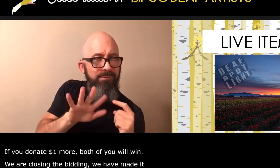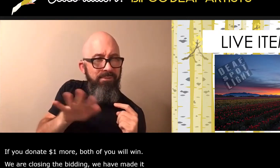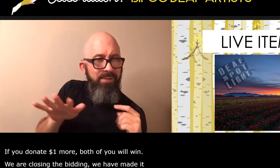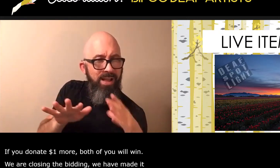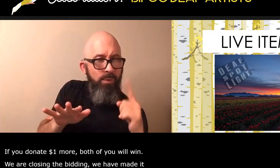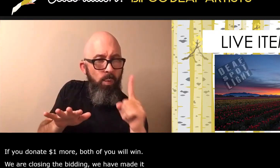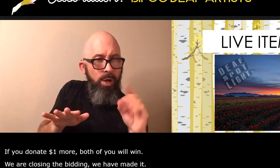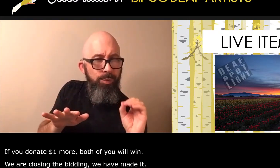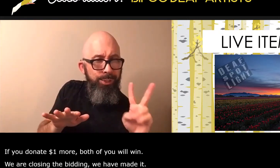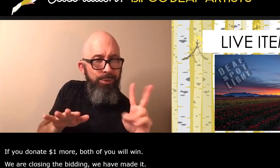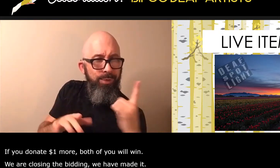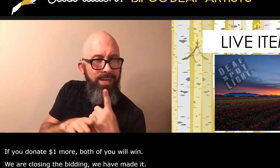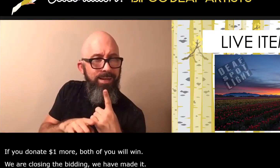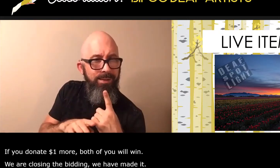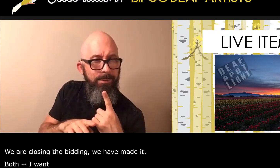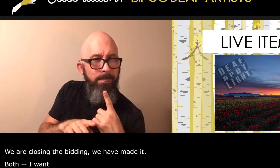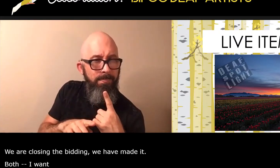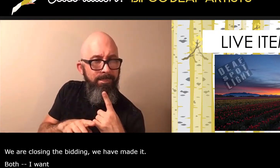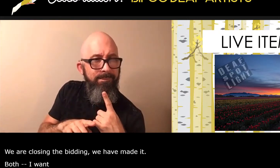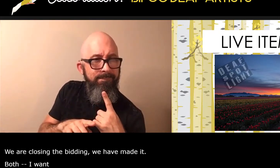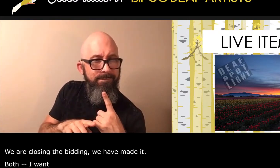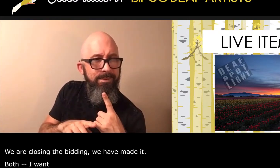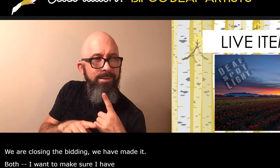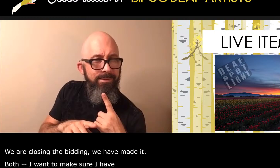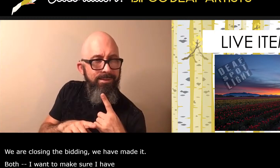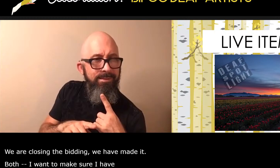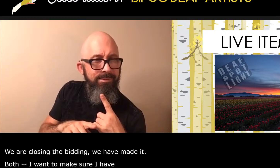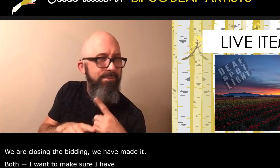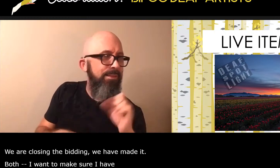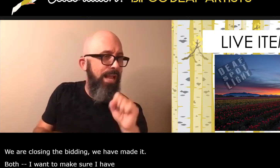I want to make sure I've got your bidder numbers correct.